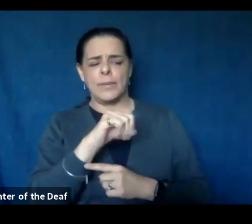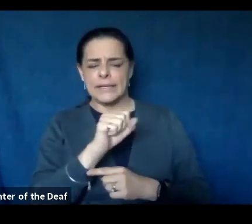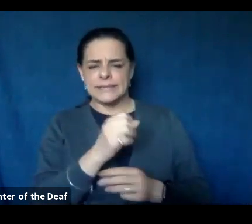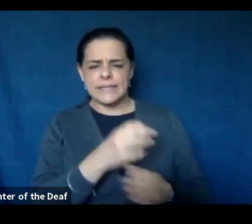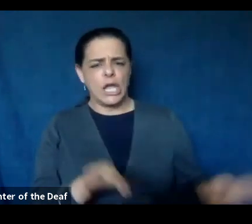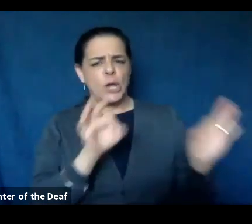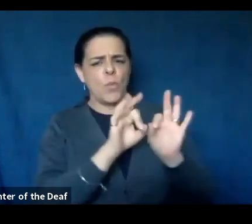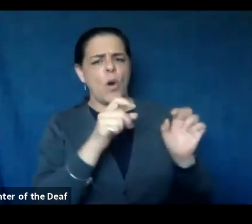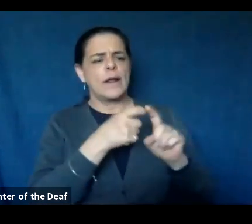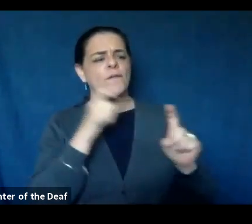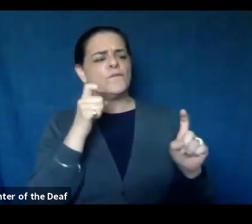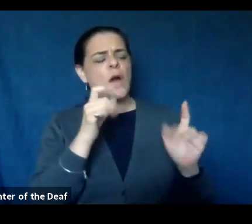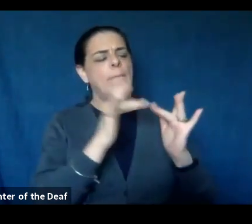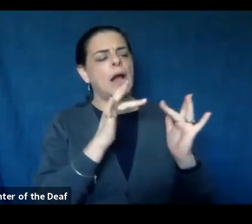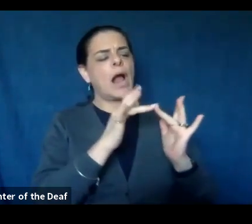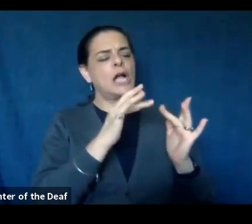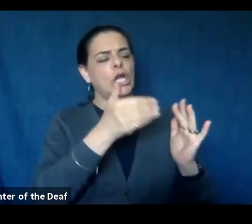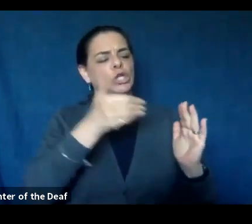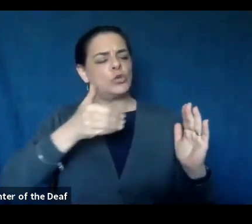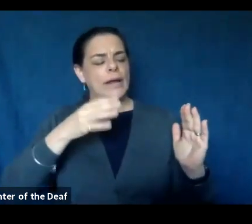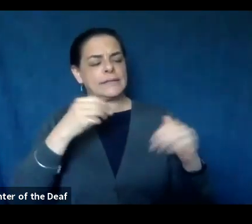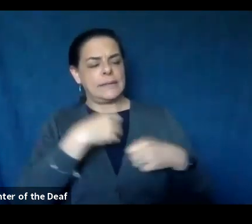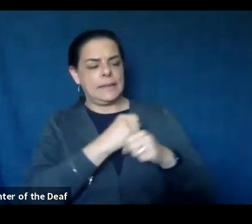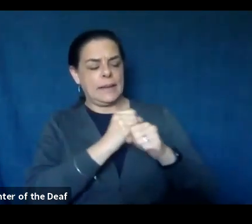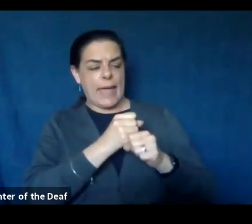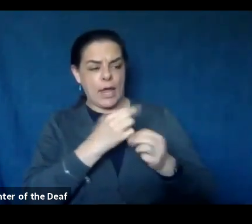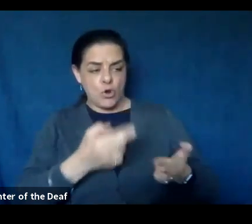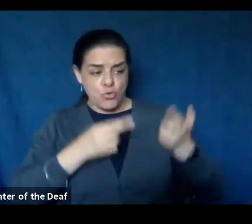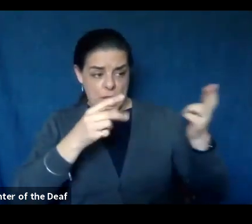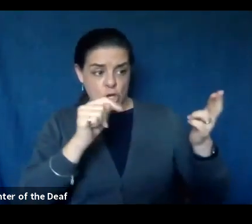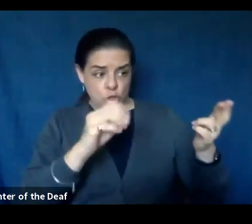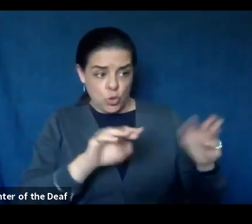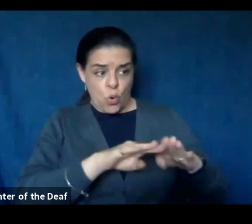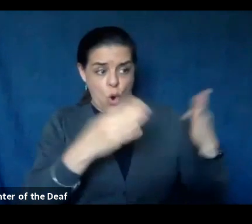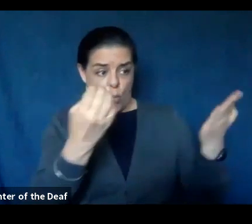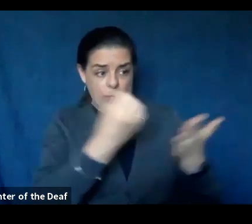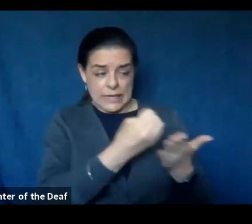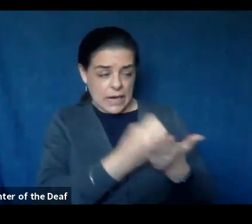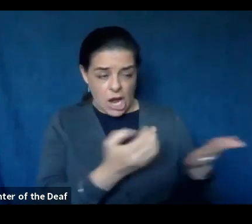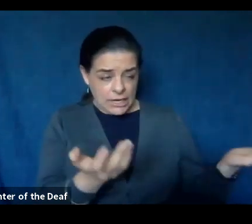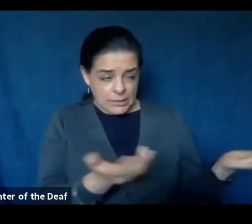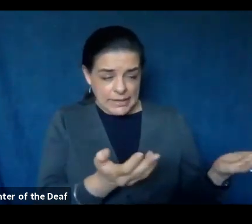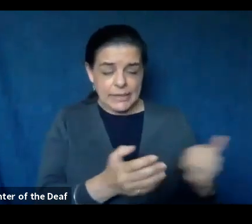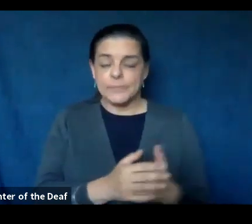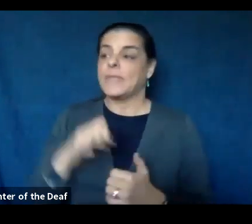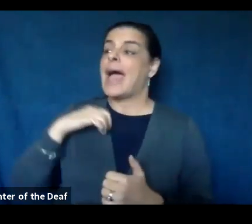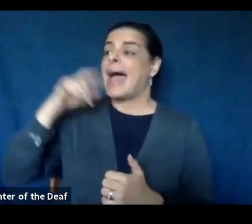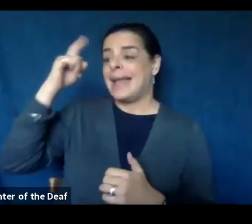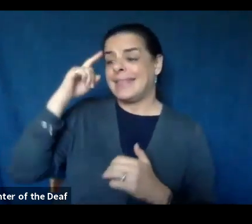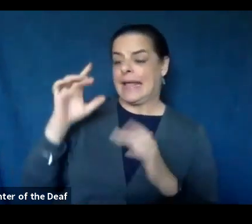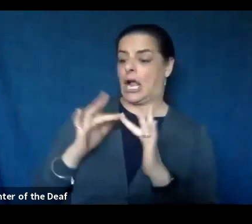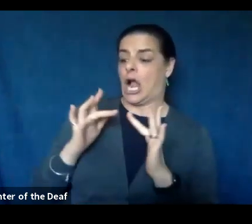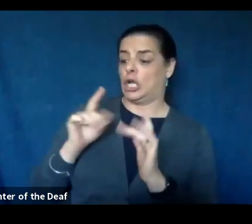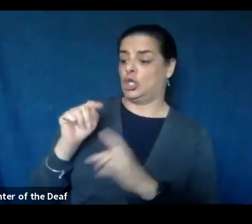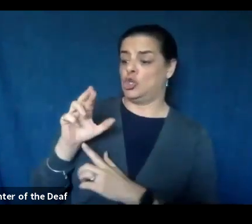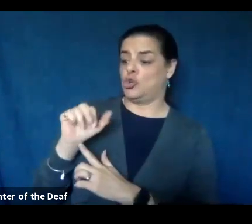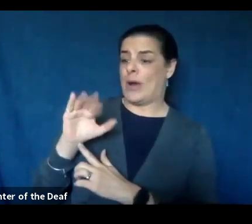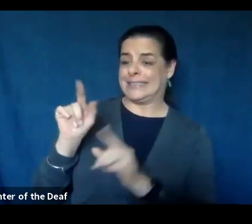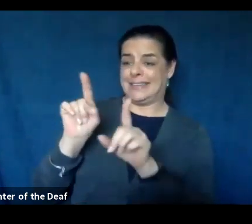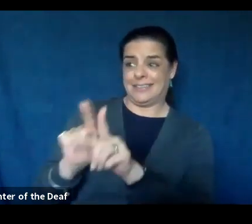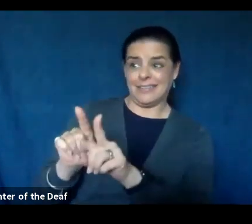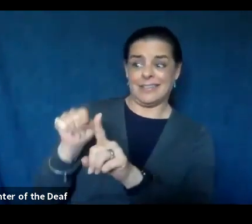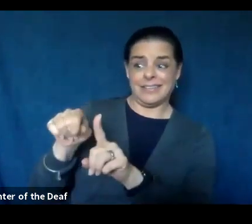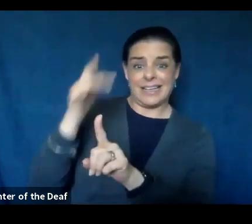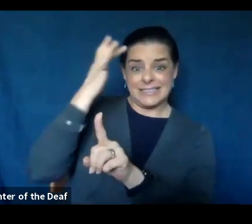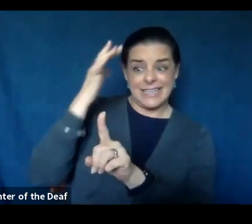contact tracing and making recommendations for reopening the economy? I think that contact tracing is a big one right now. As I